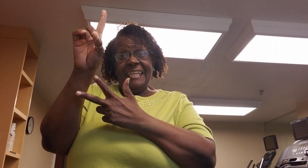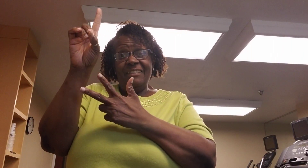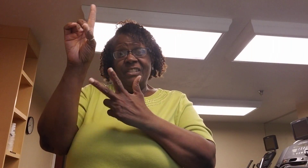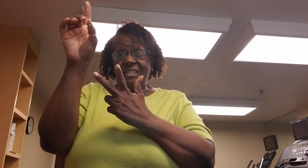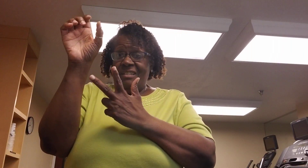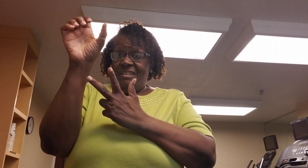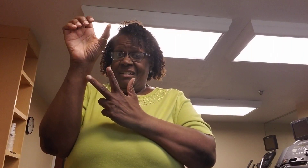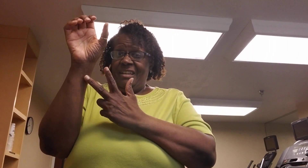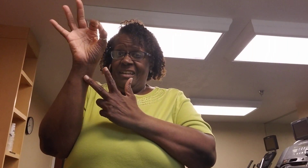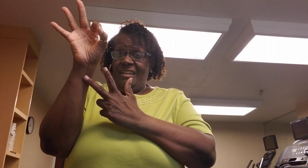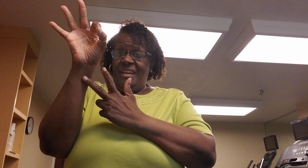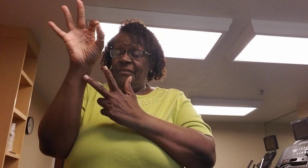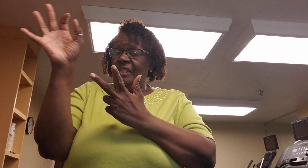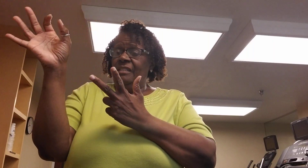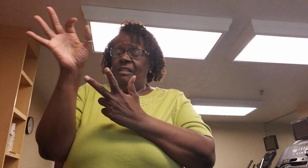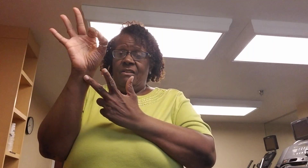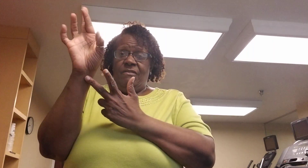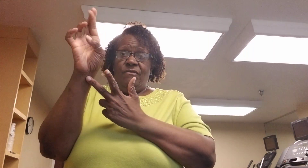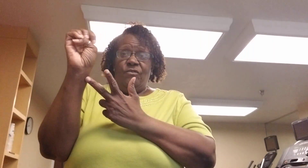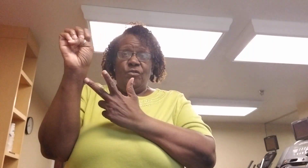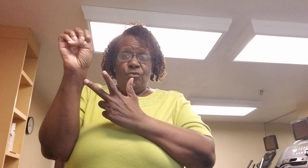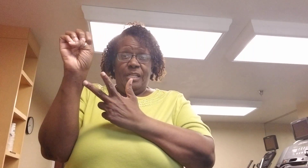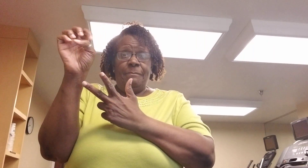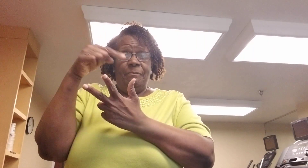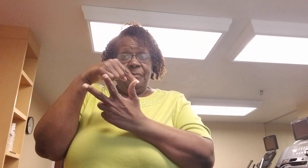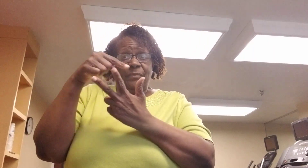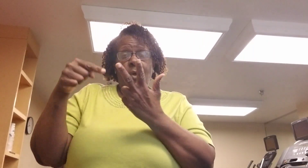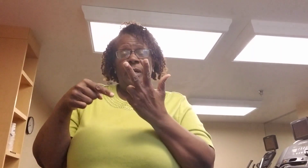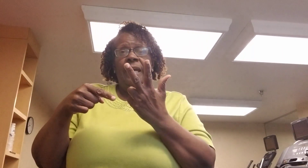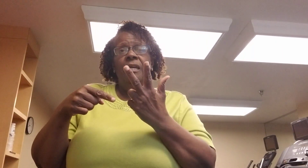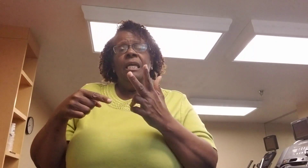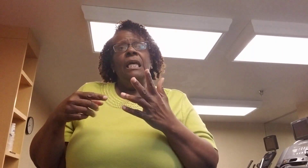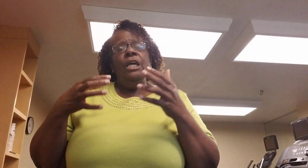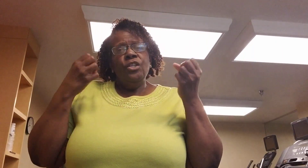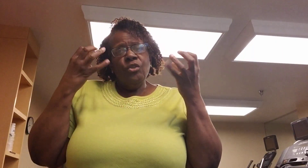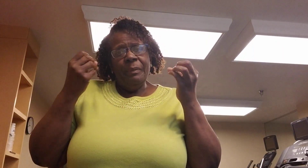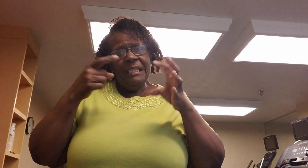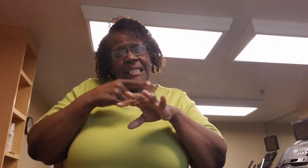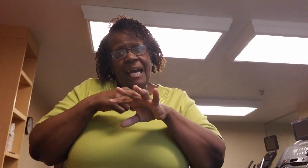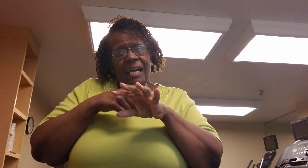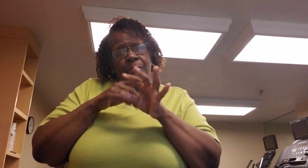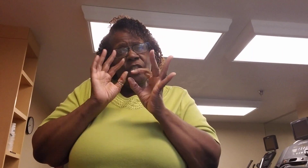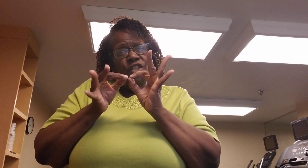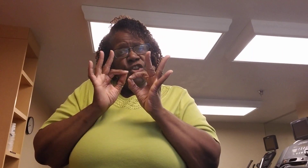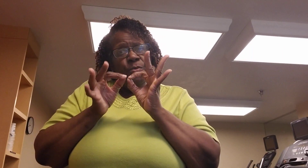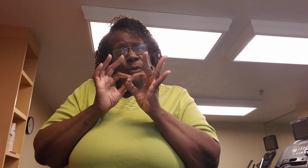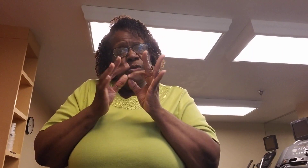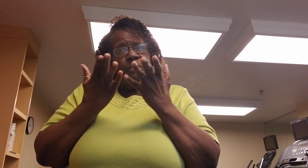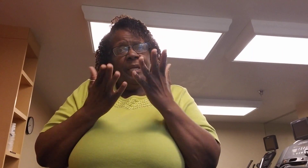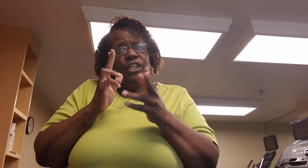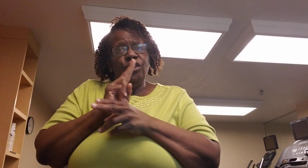saved, and then free, okay? So many times interpreters may